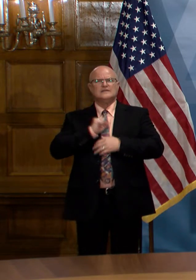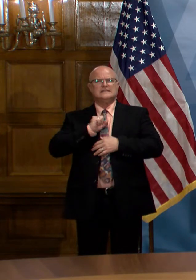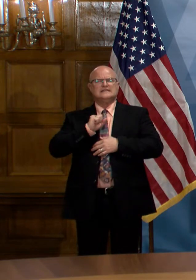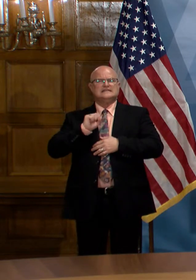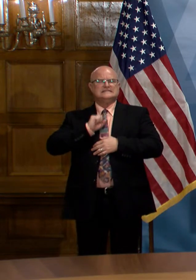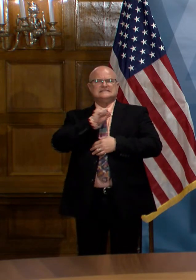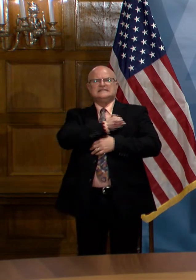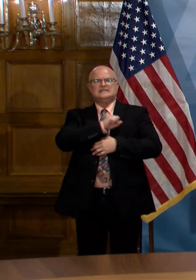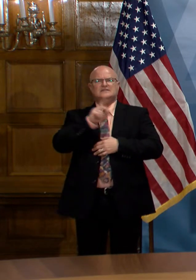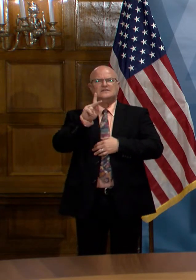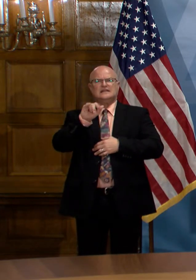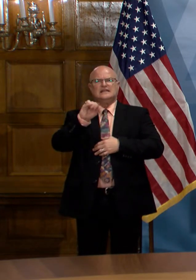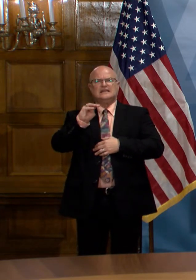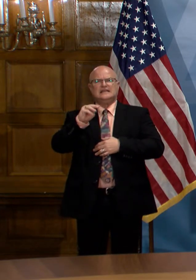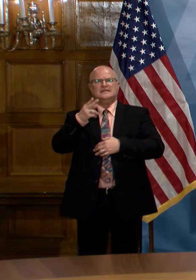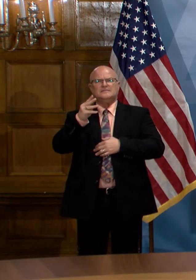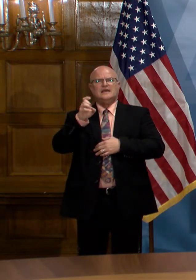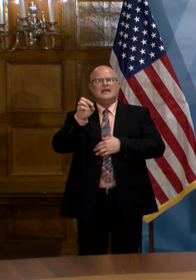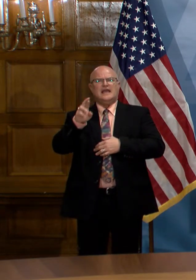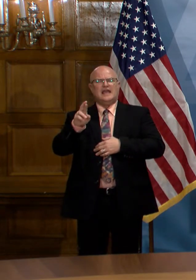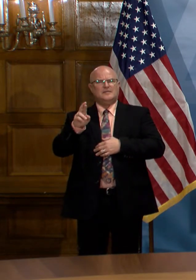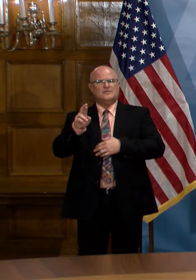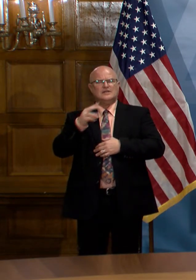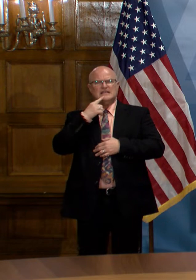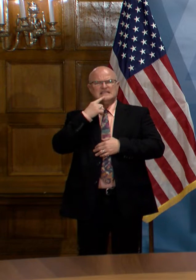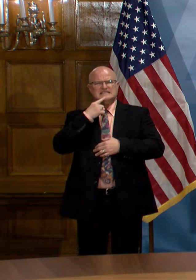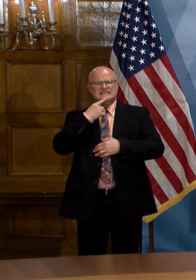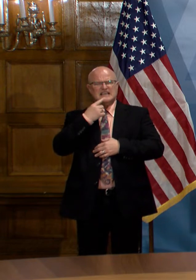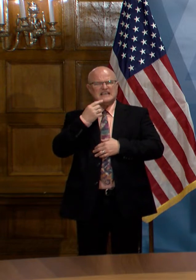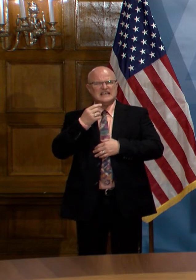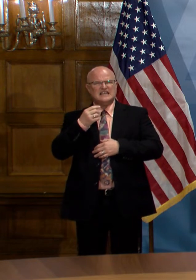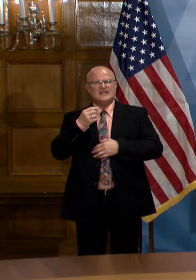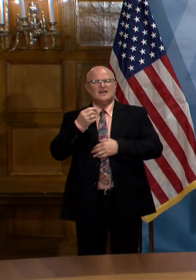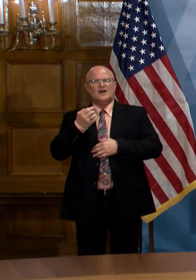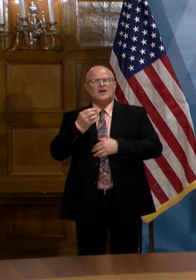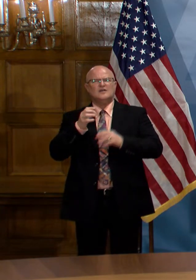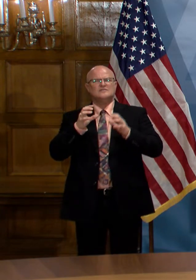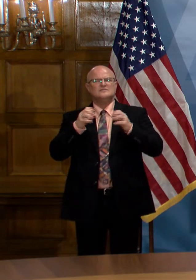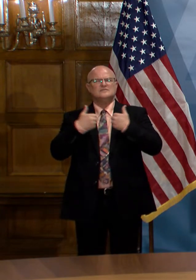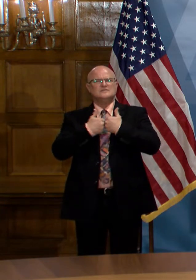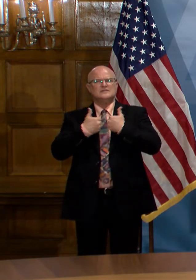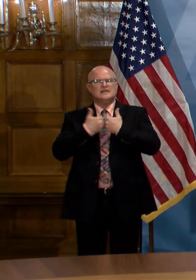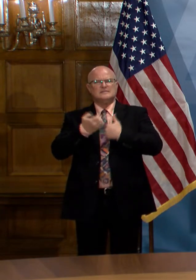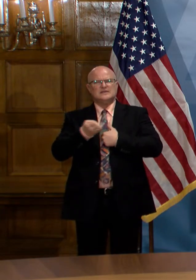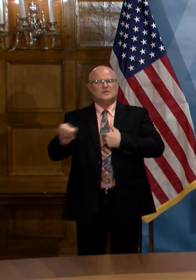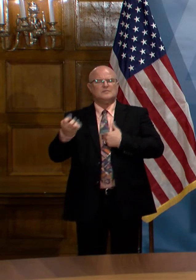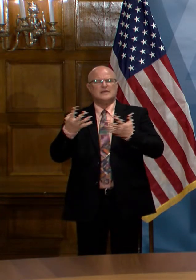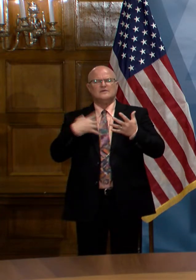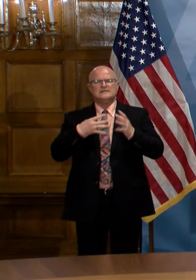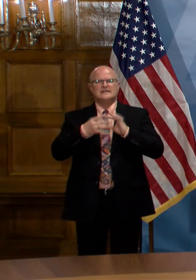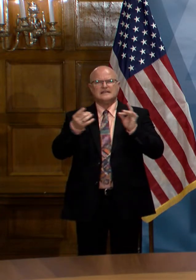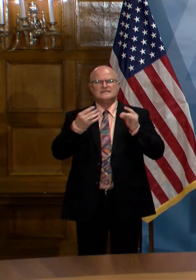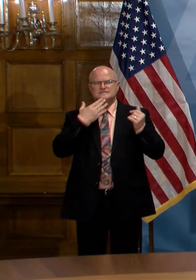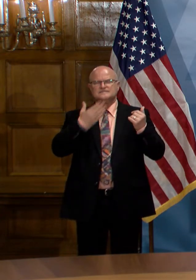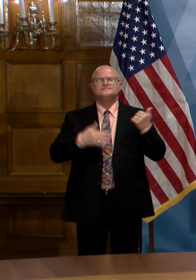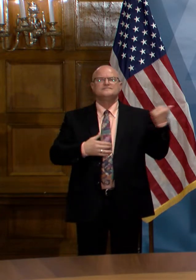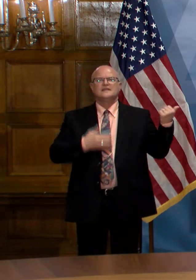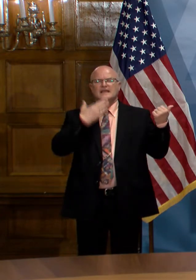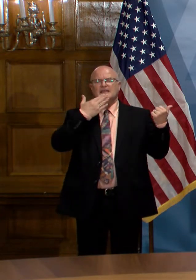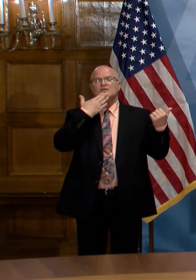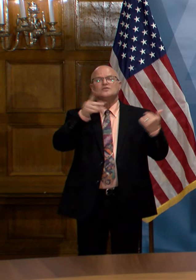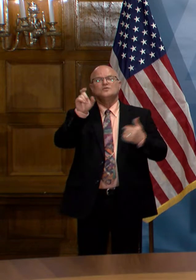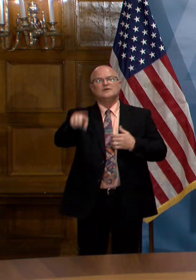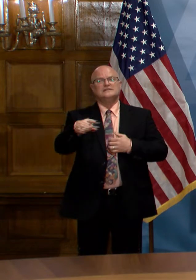Hammer, he's the bill's sponsor, earlier, and he mentioned that you were kind of cooperative with it, but I'd like to hear your side of things and sort of what you're thinking. Thank you. It's an